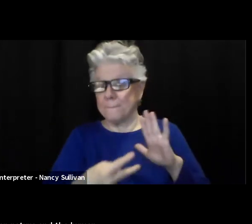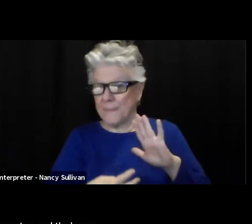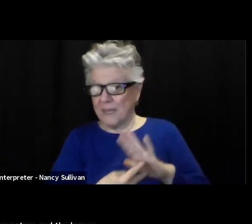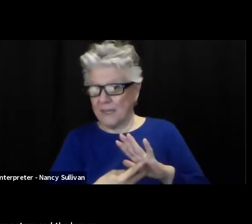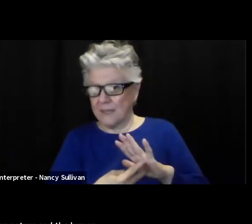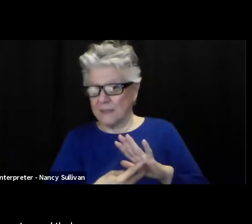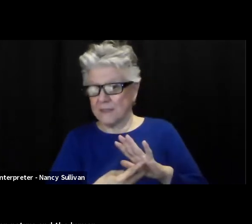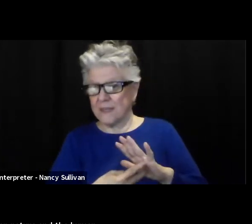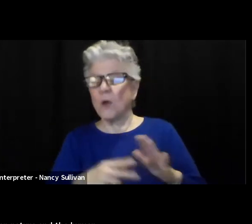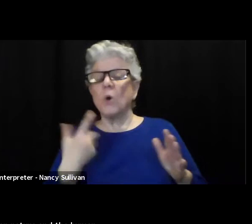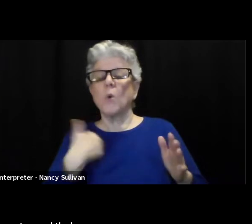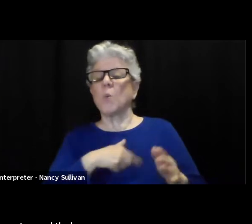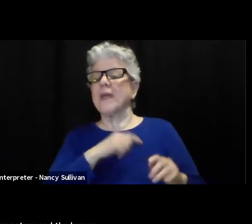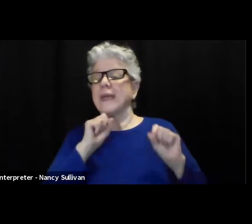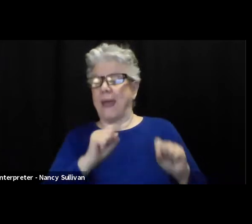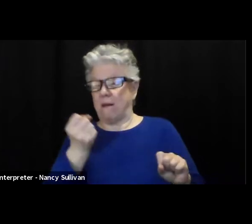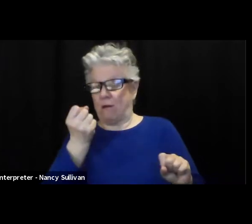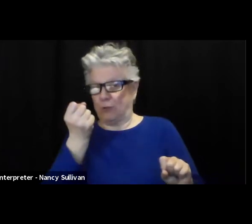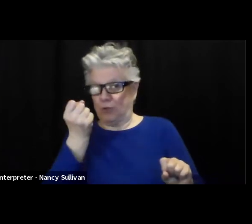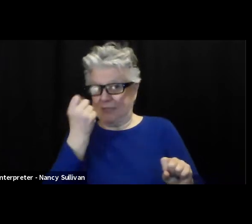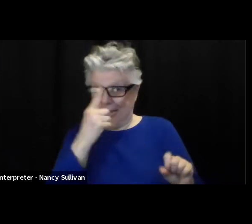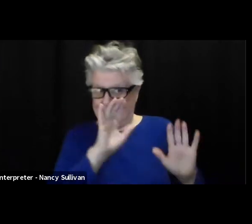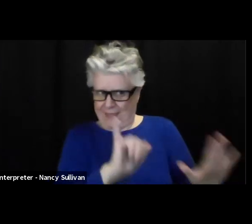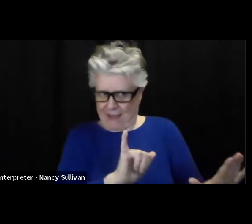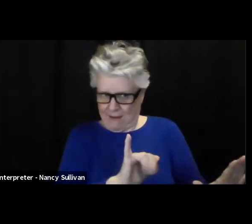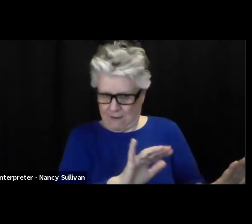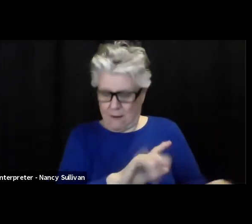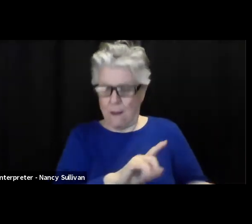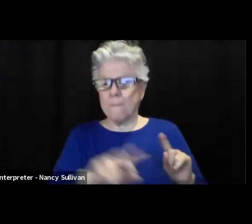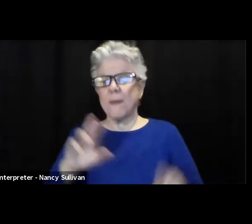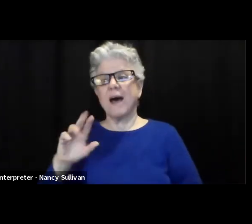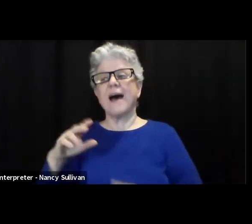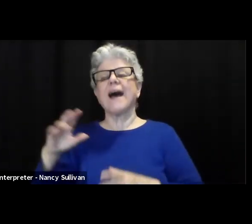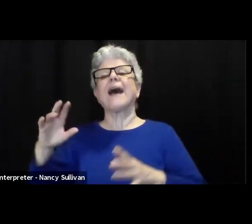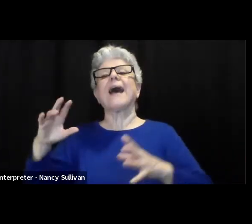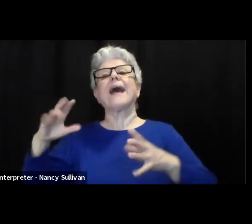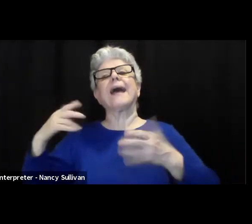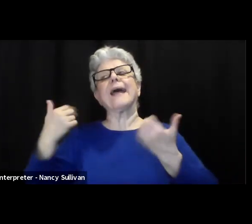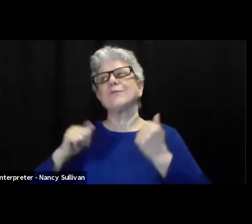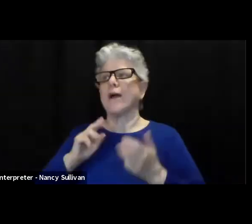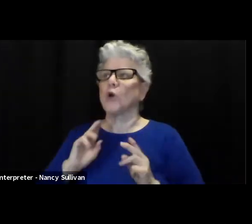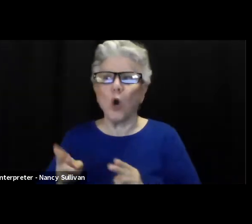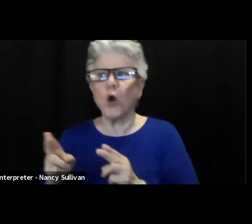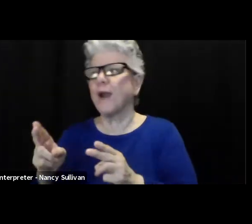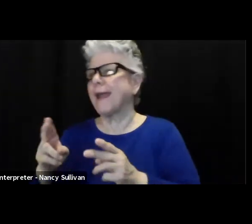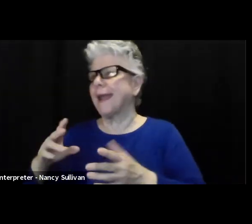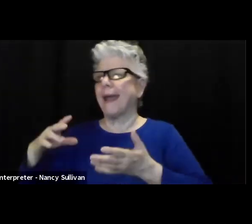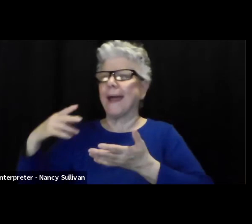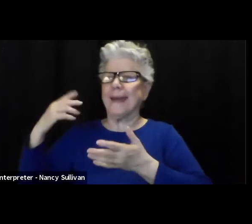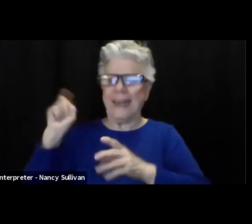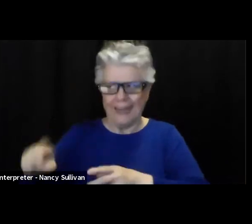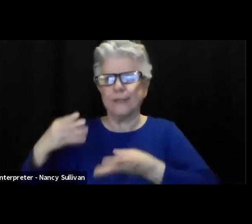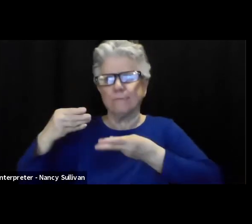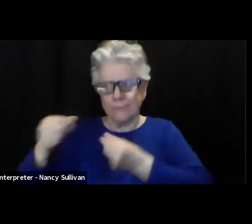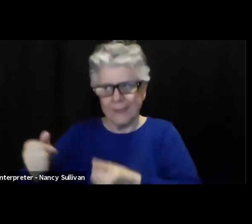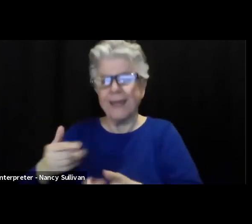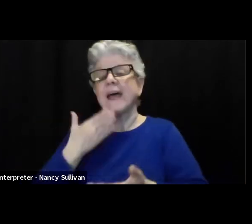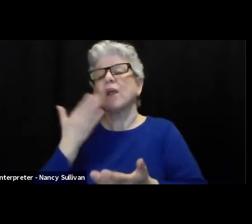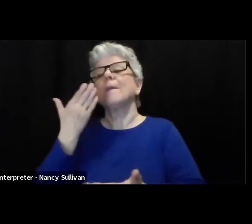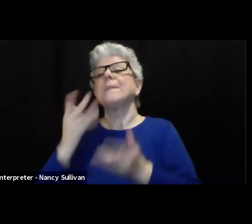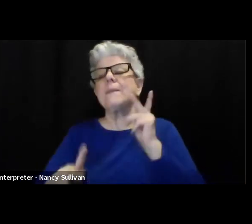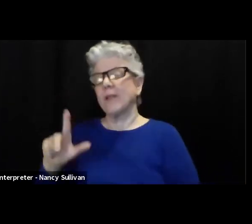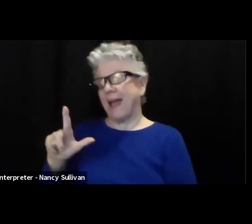In that way, it was understandable. But rhetorical expedience and an urgent circumstance led well-intentioned figures like